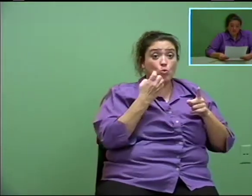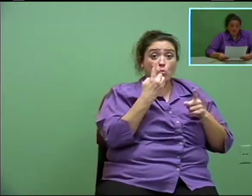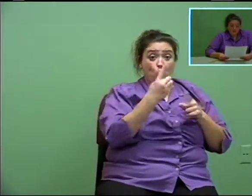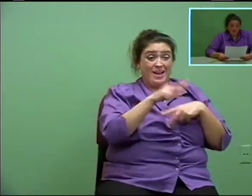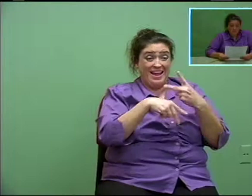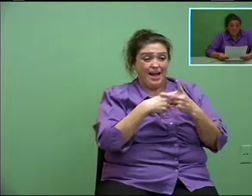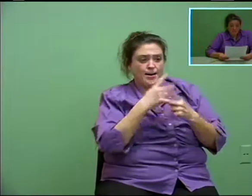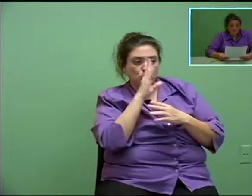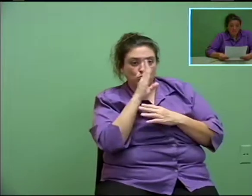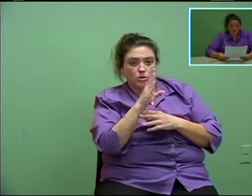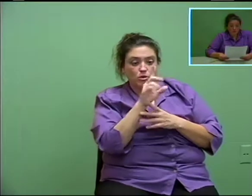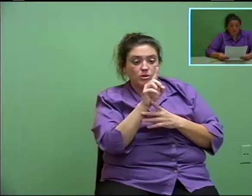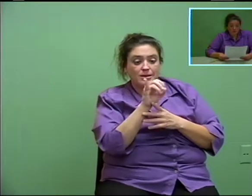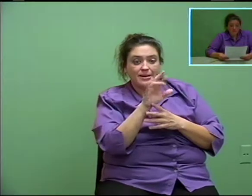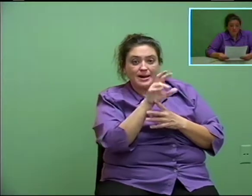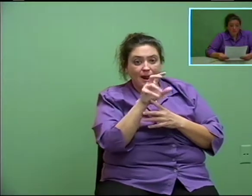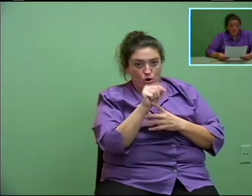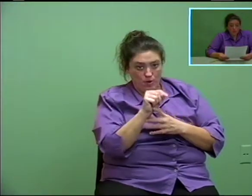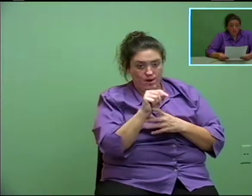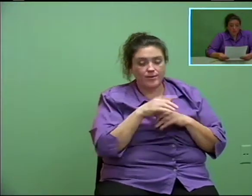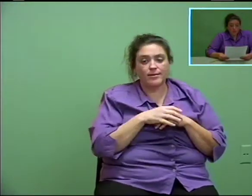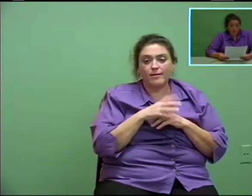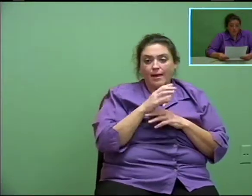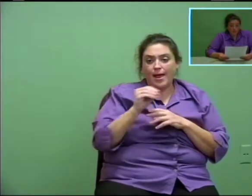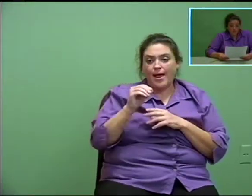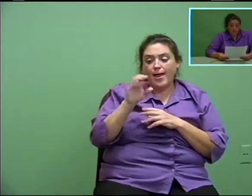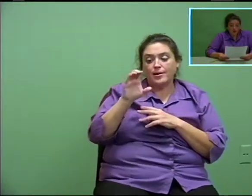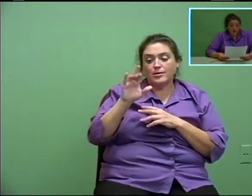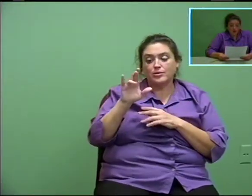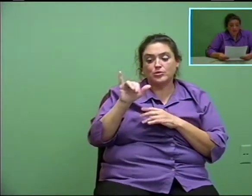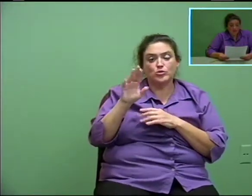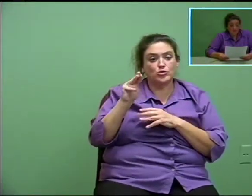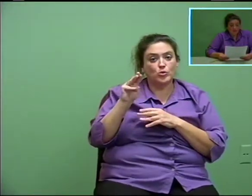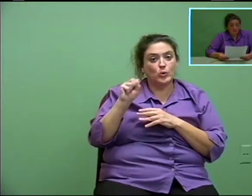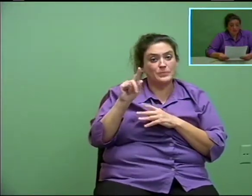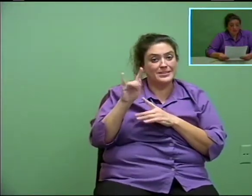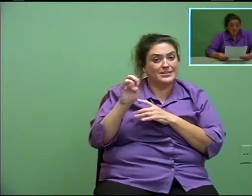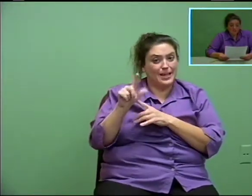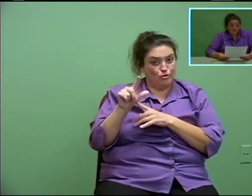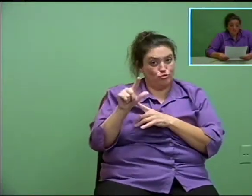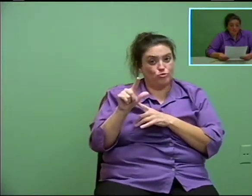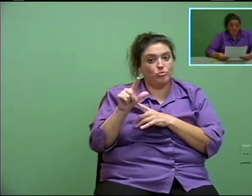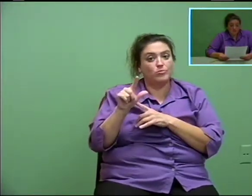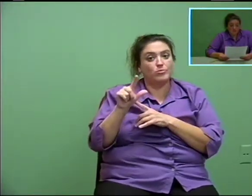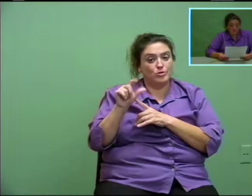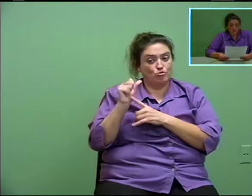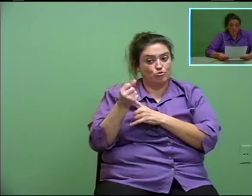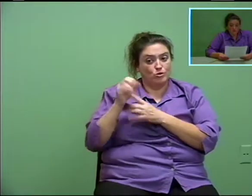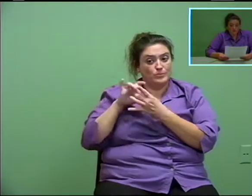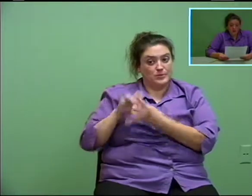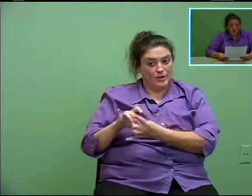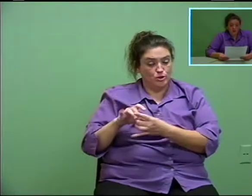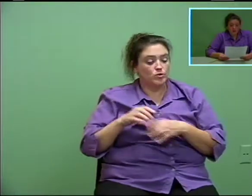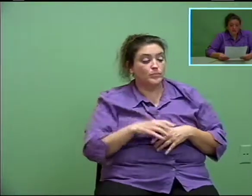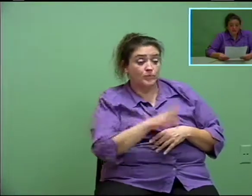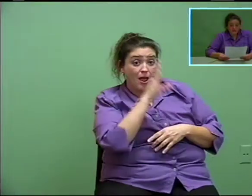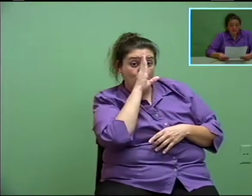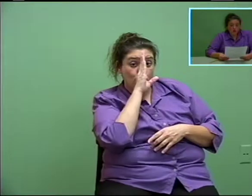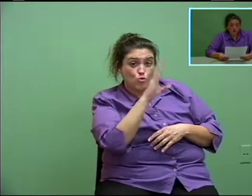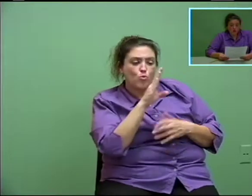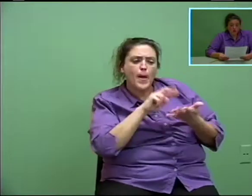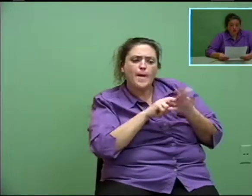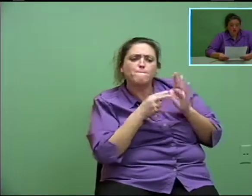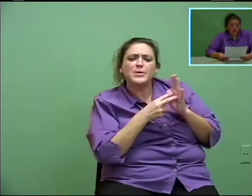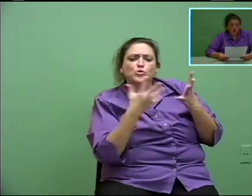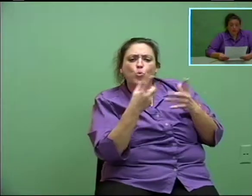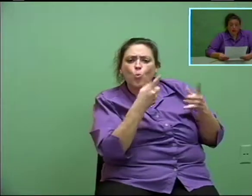is those parts of the testimony admitted in court which refer to what happened and was testified to by witnesses